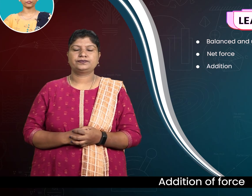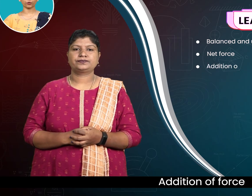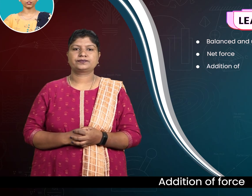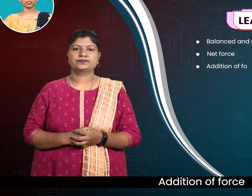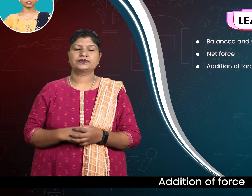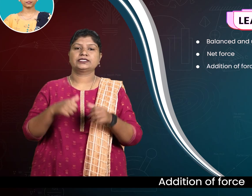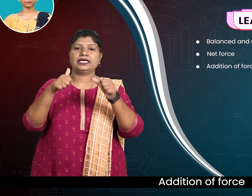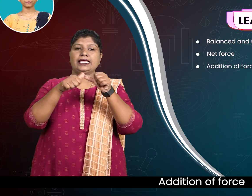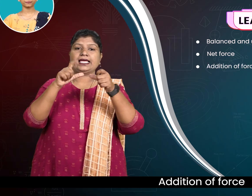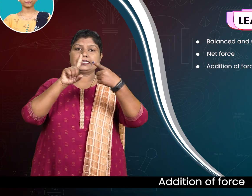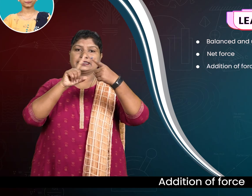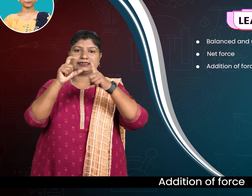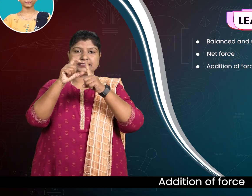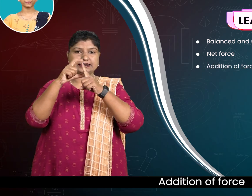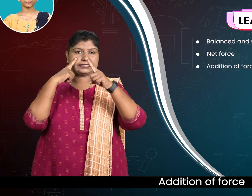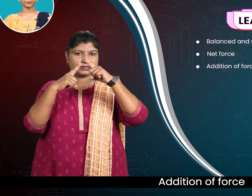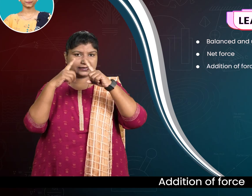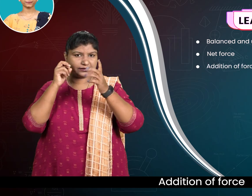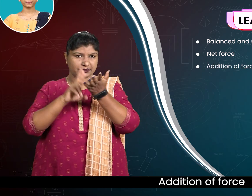addition of force,